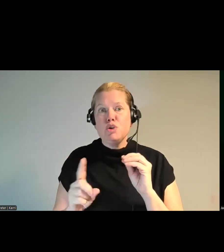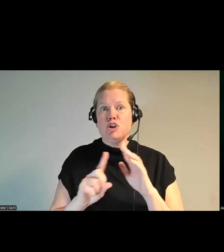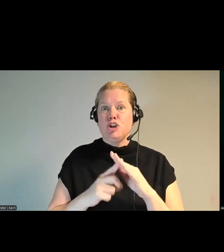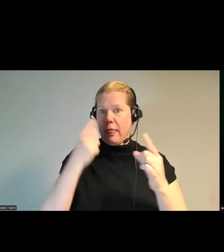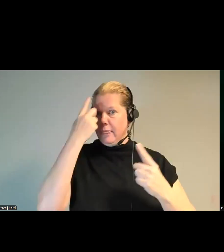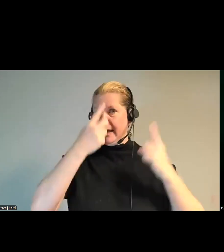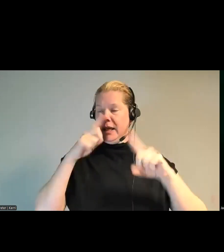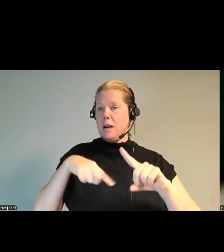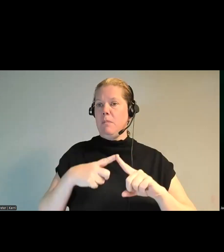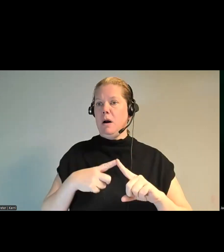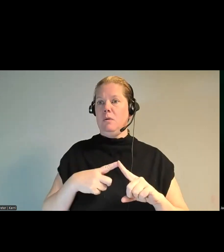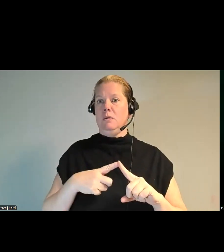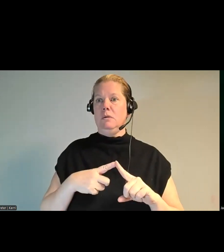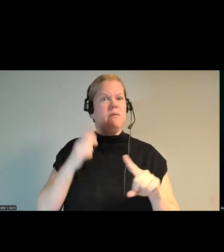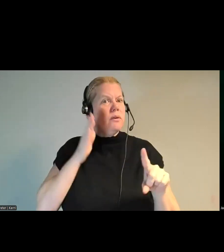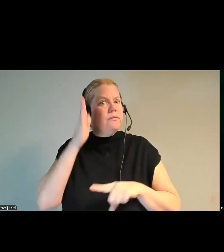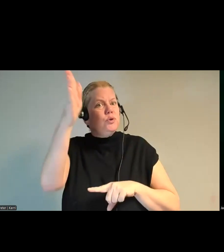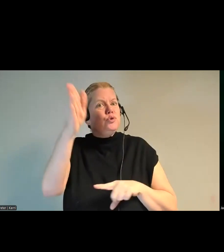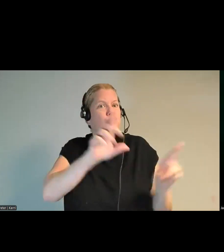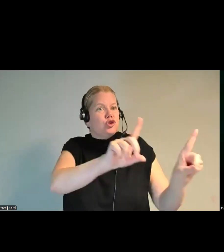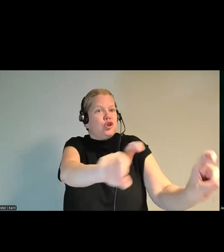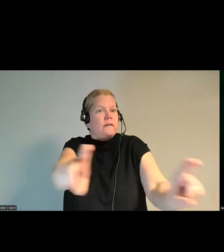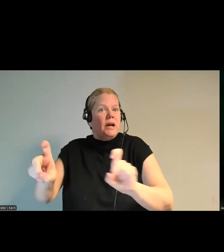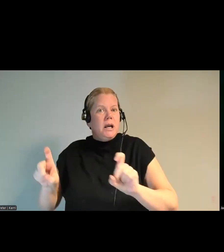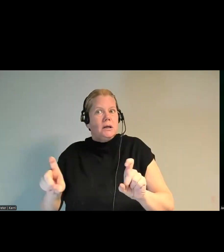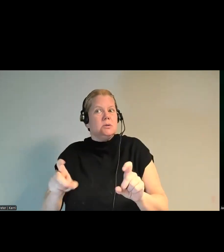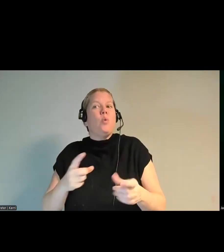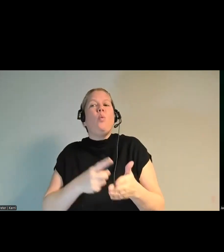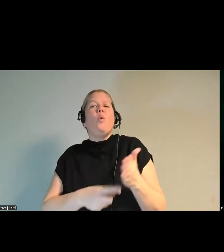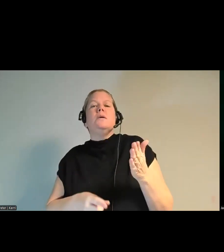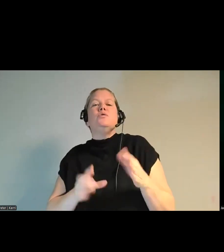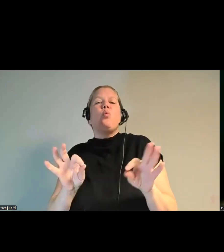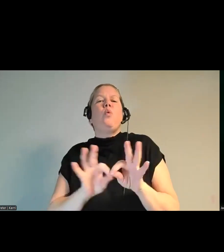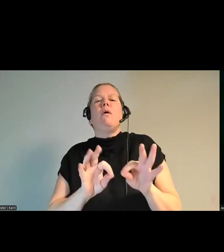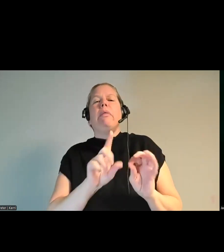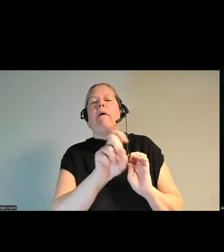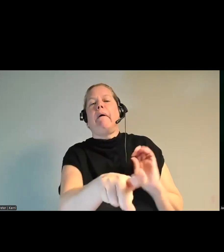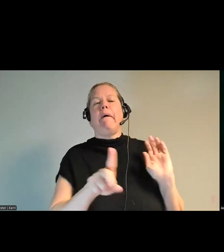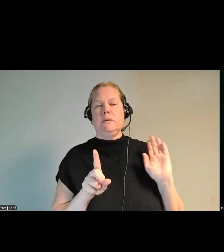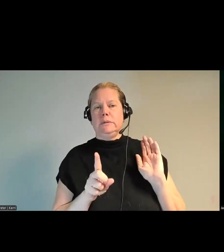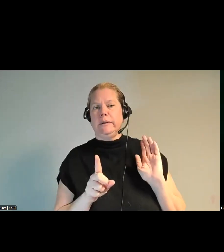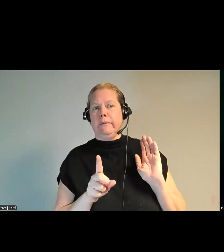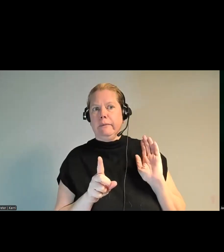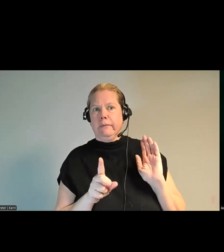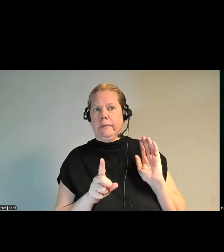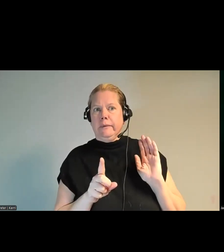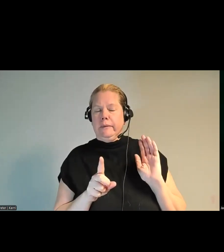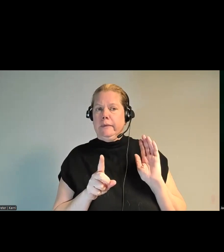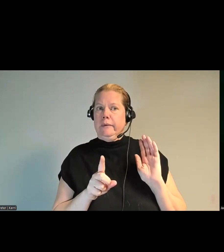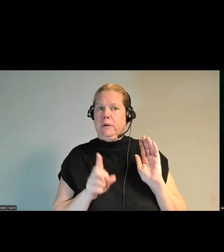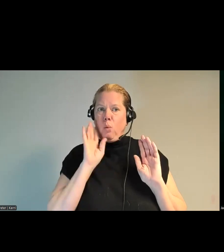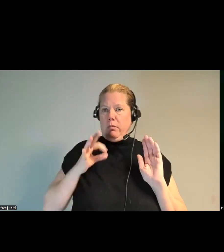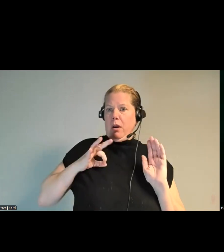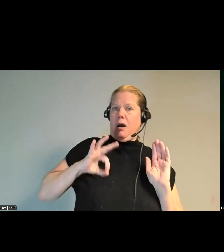the things for future surveys that would be worth collecting in that kind of granular way, that would be useful for